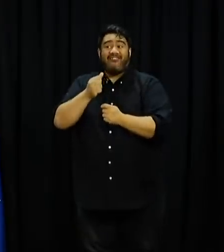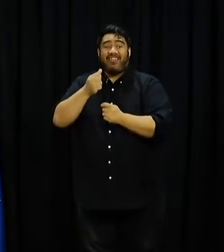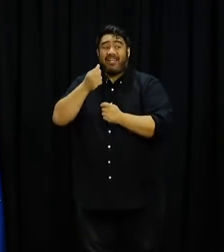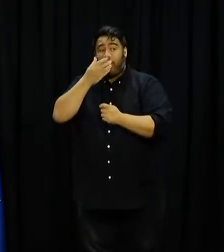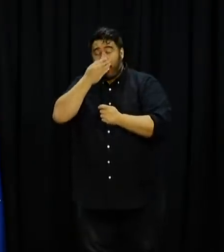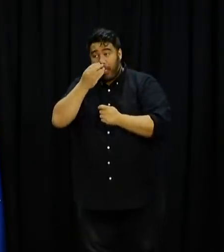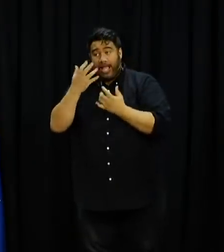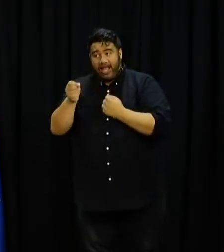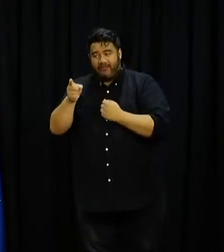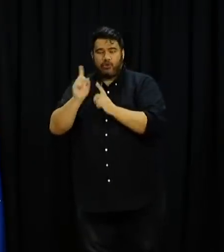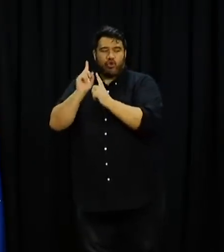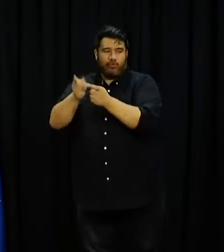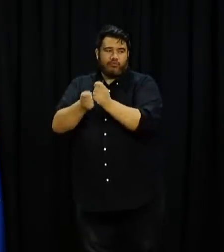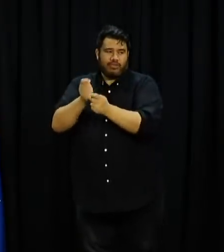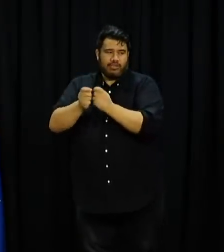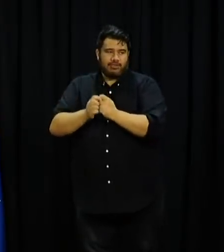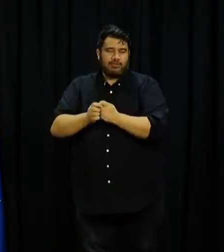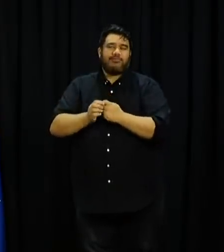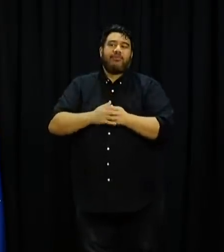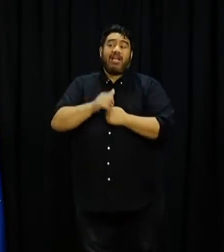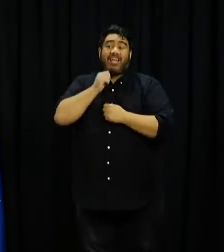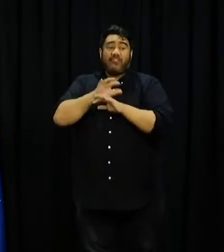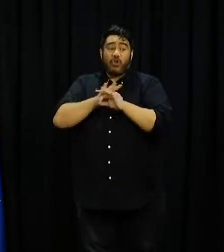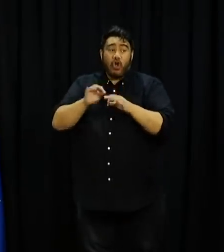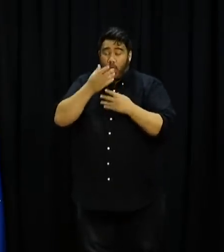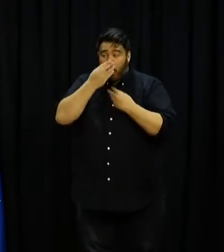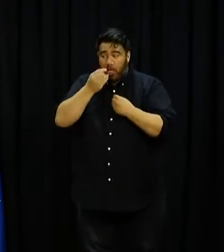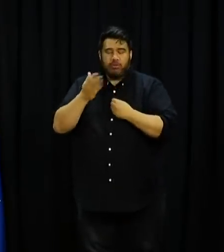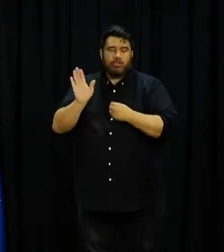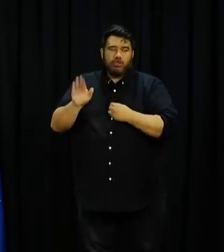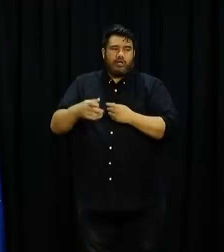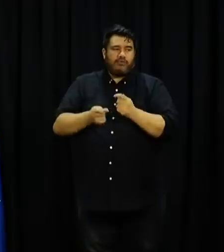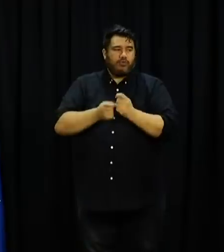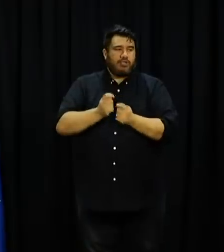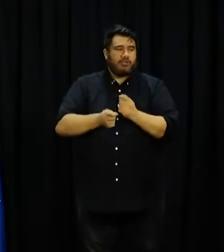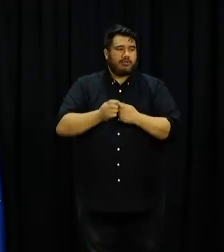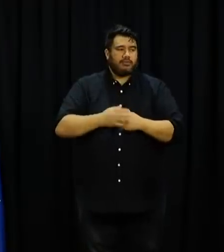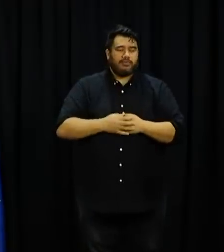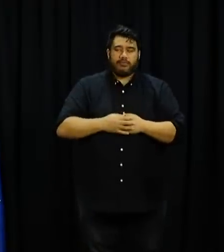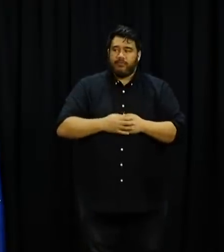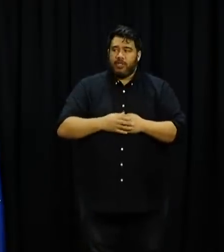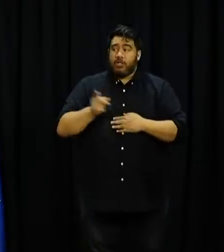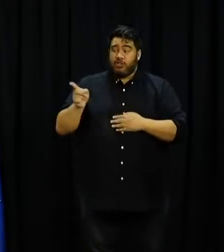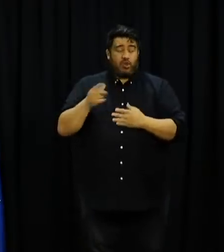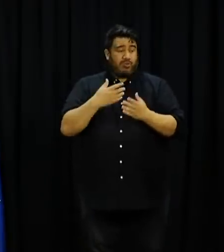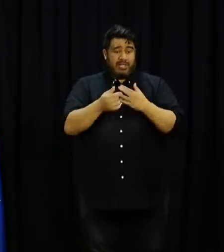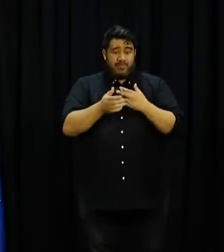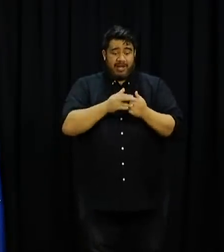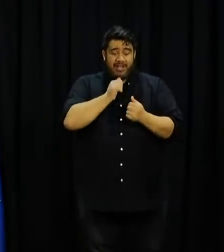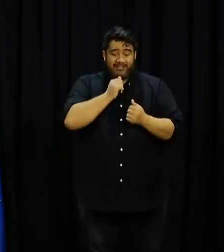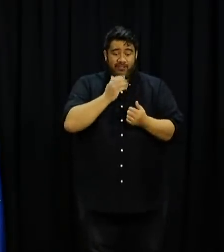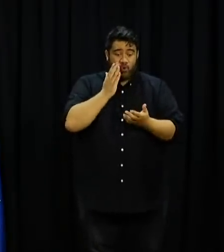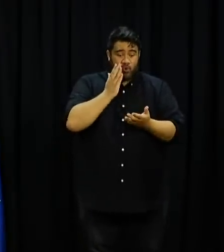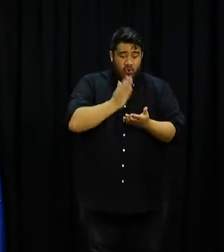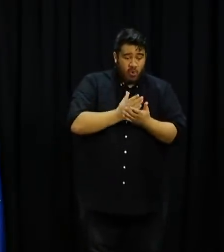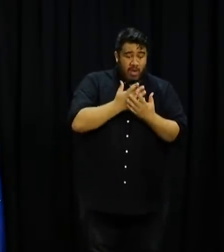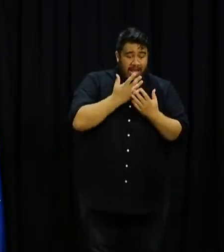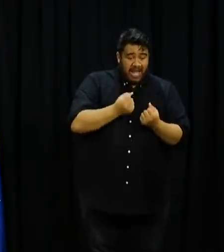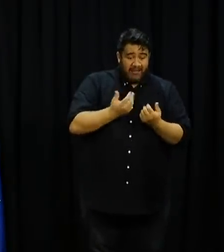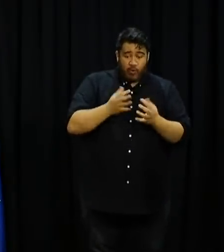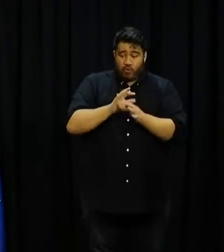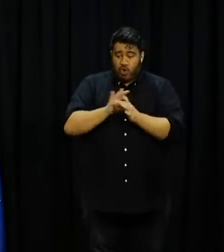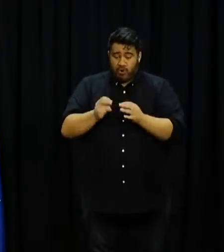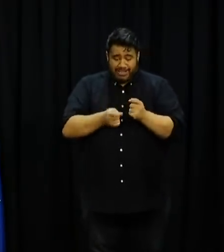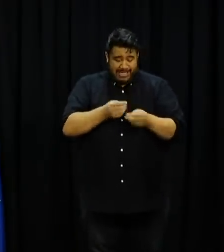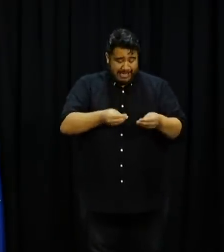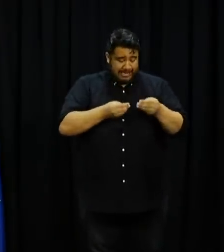clinical assessment that they should remain or the test be repeated again in a few days' time. So regardless of whether or not you have a false negative, a